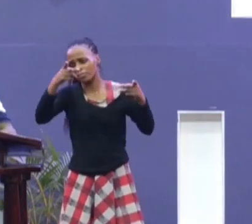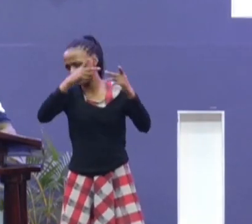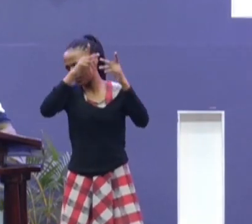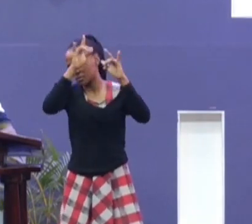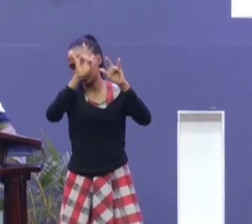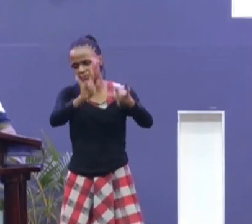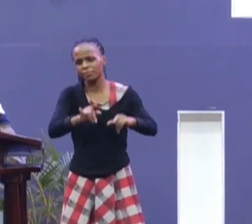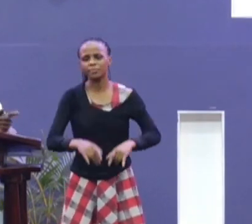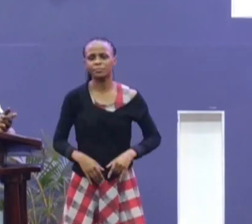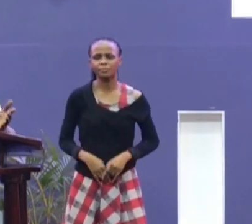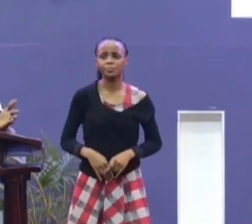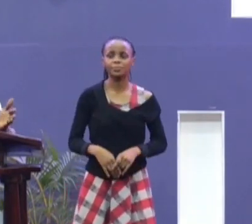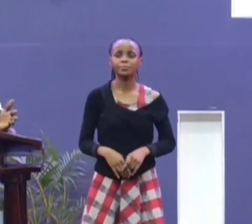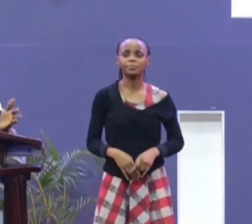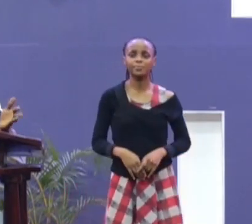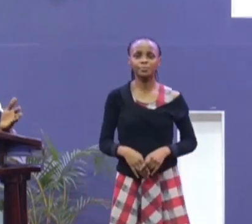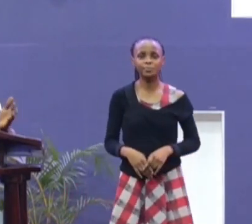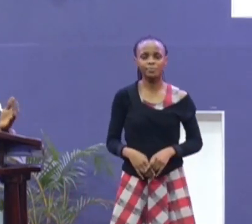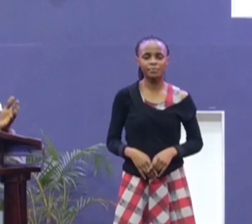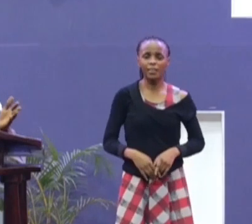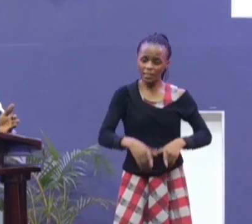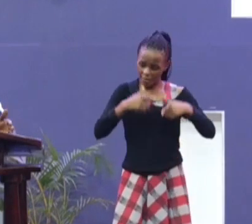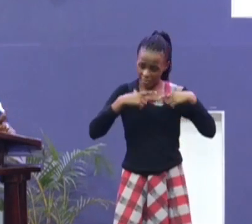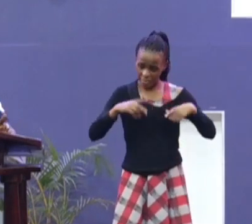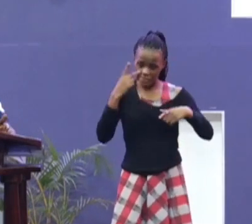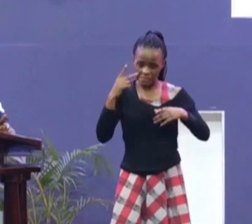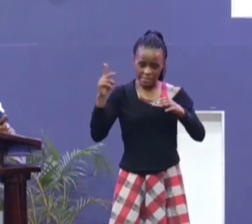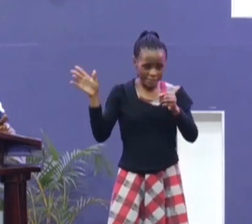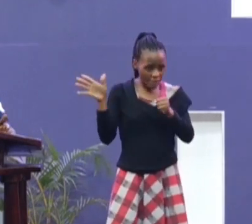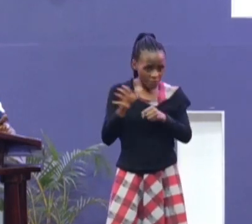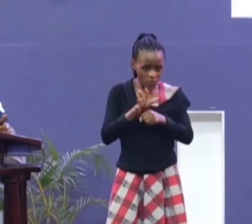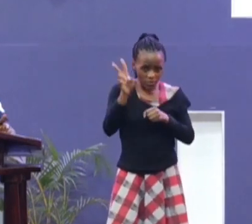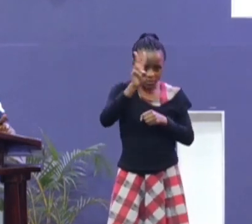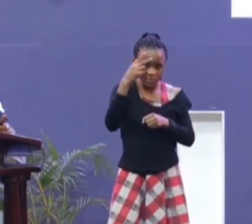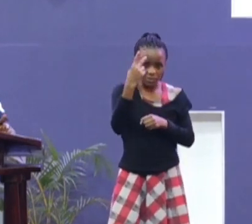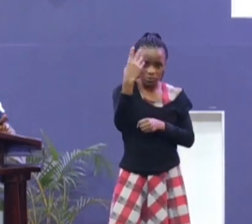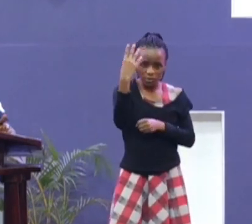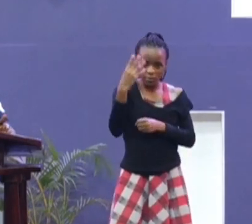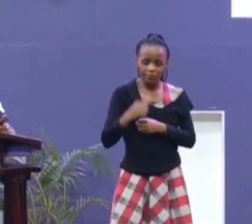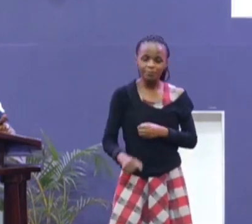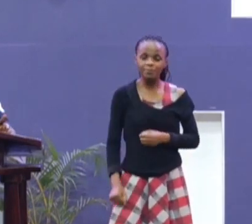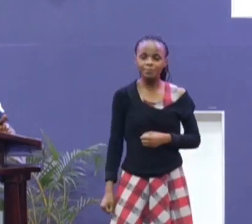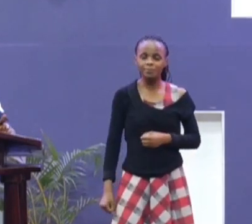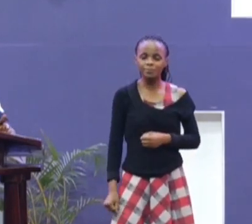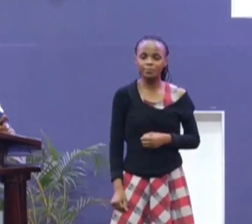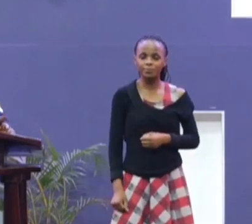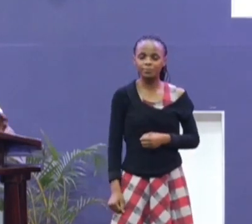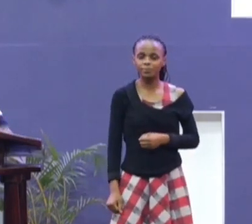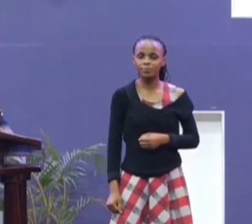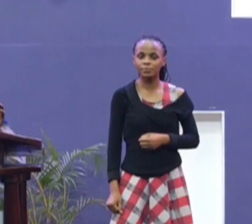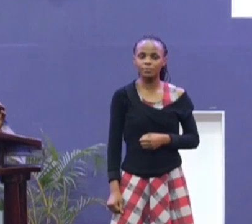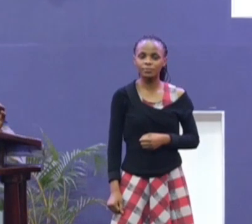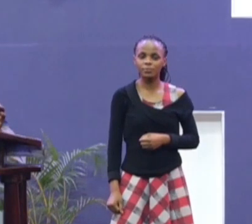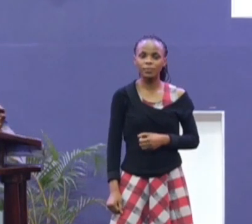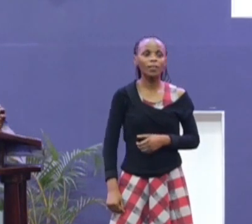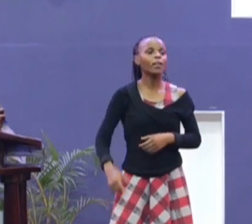dwelling place. Let's critically look at verses 24. Katwetegereze ddala onyerwa biri mwenya. When